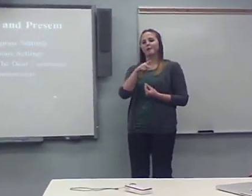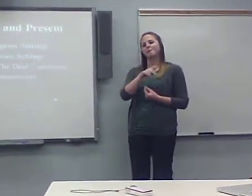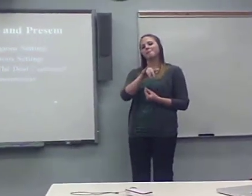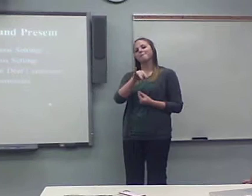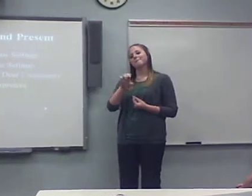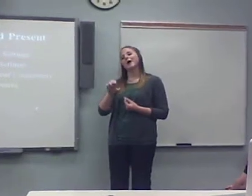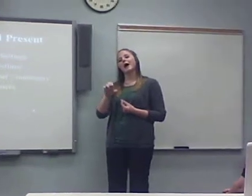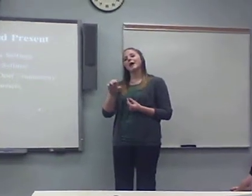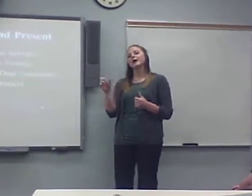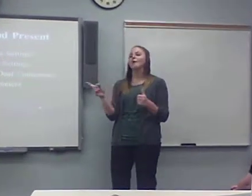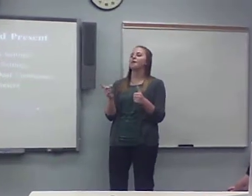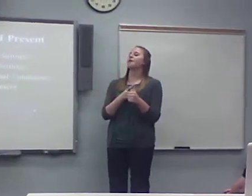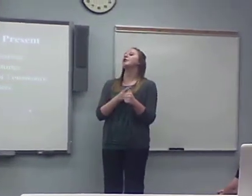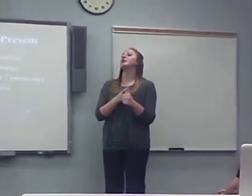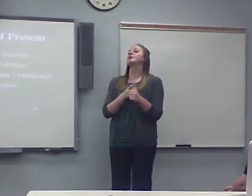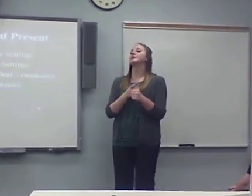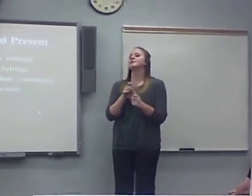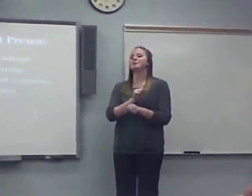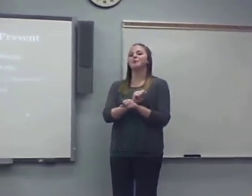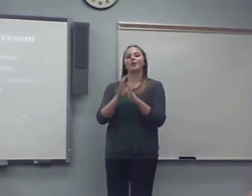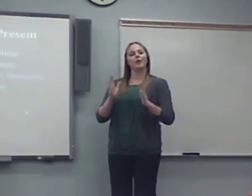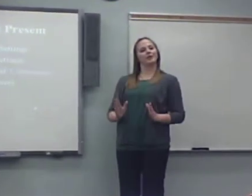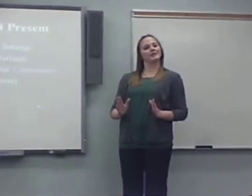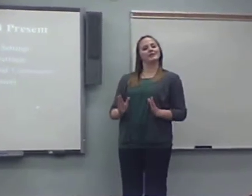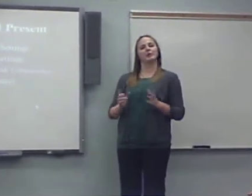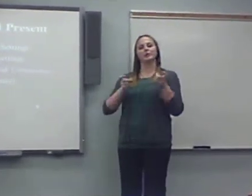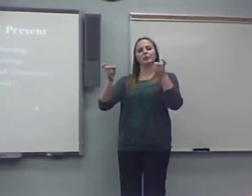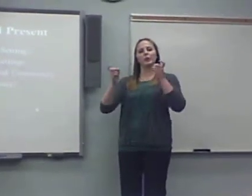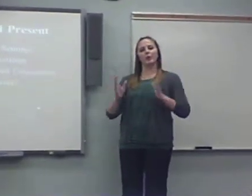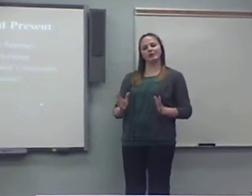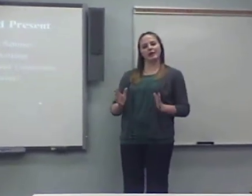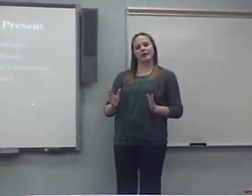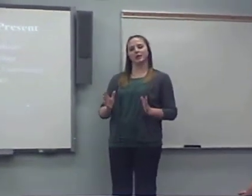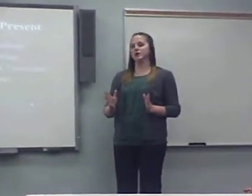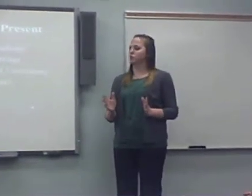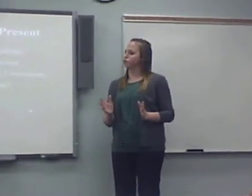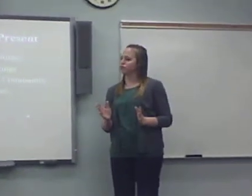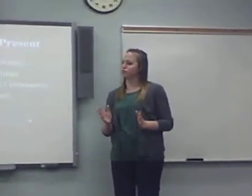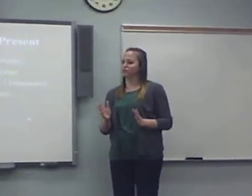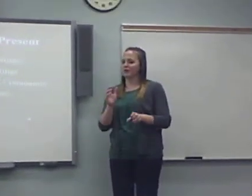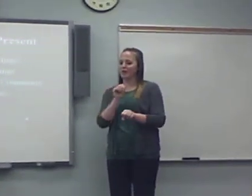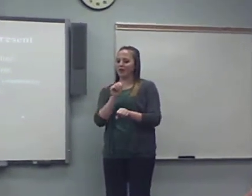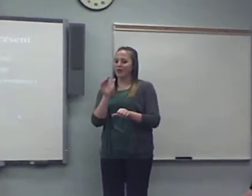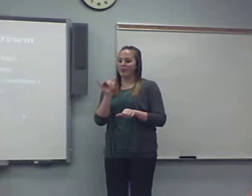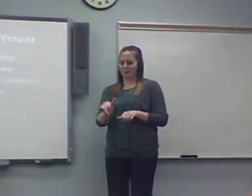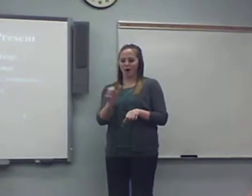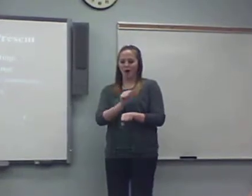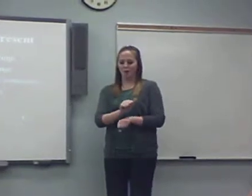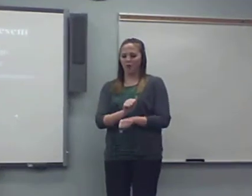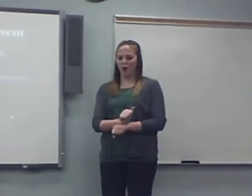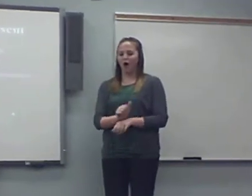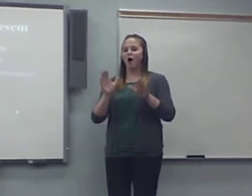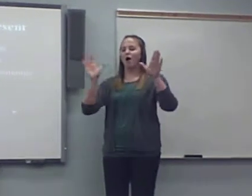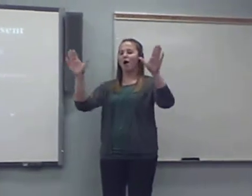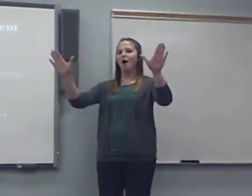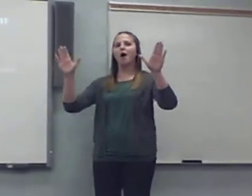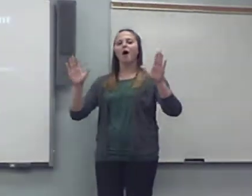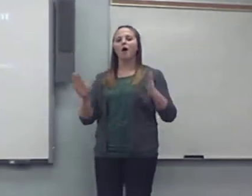their first coordinator. So coordinator work was so good for me because I learned so much about all the different needs within